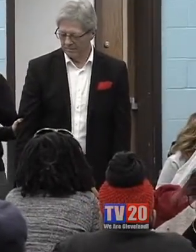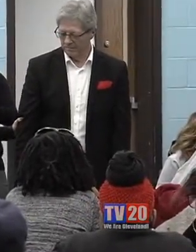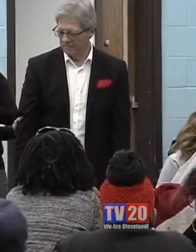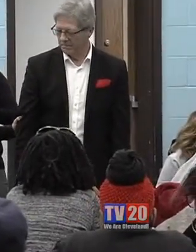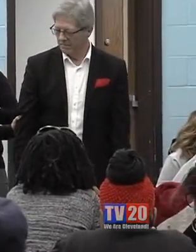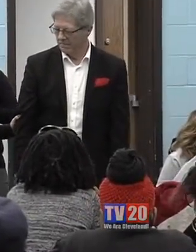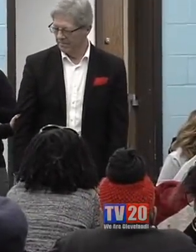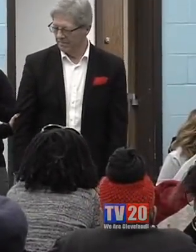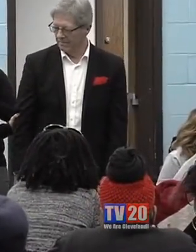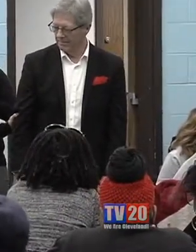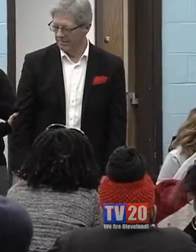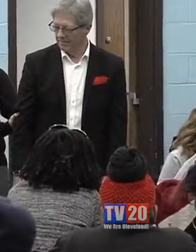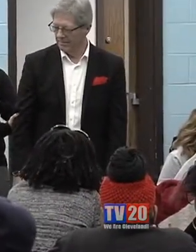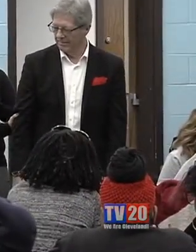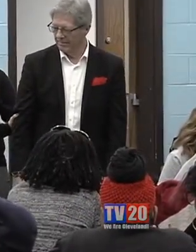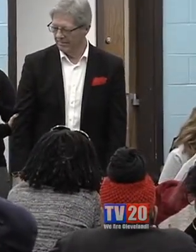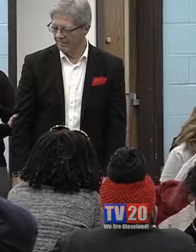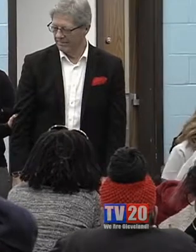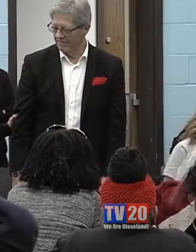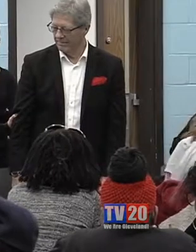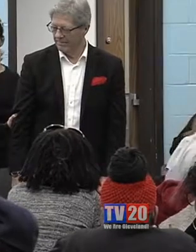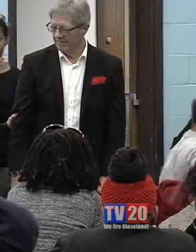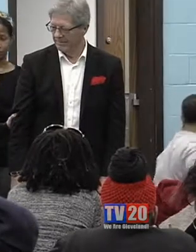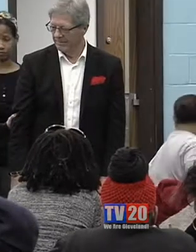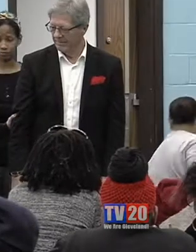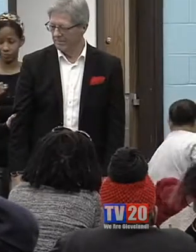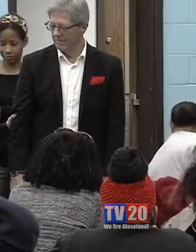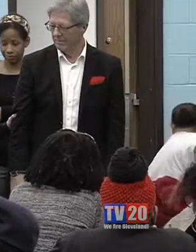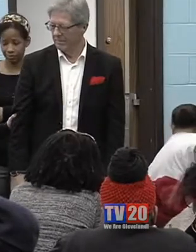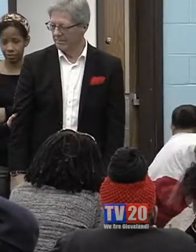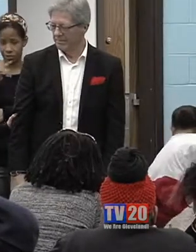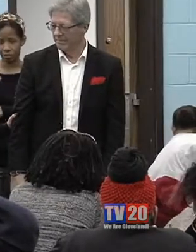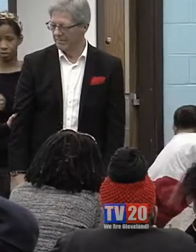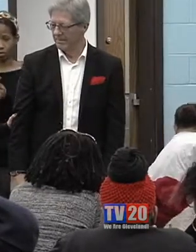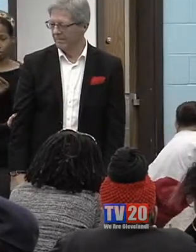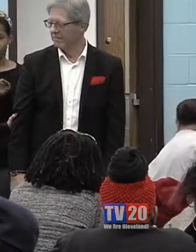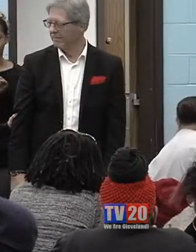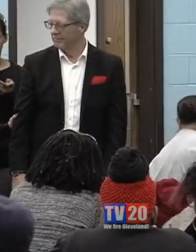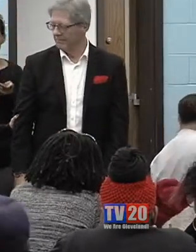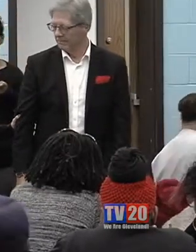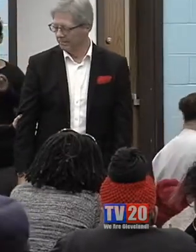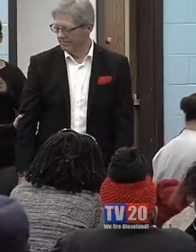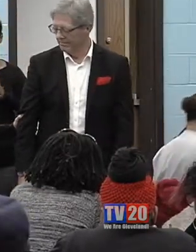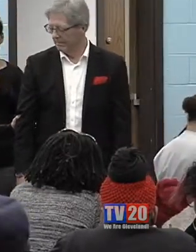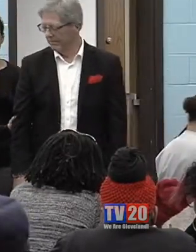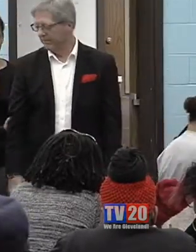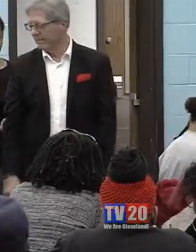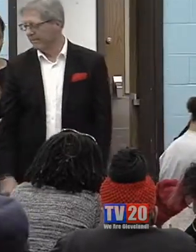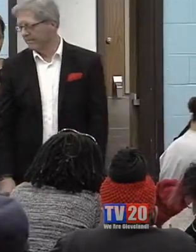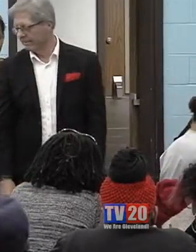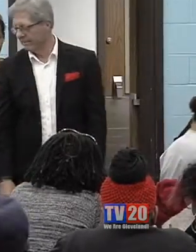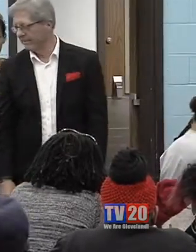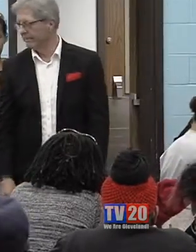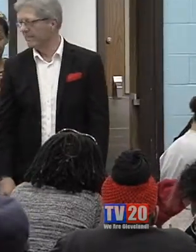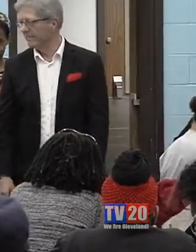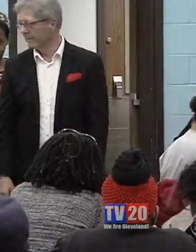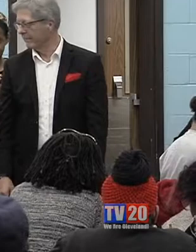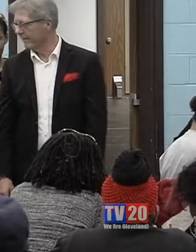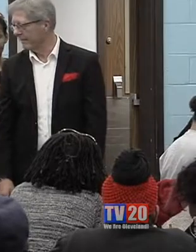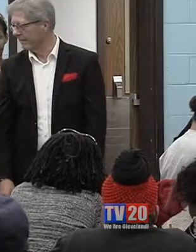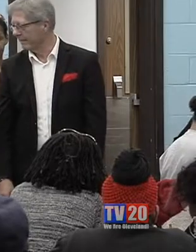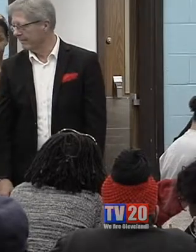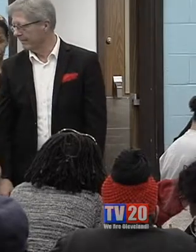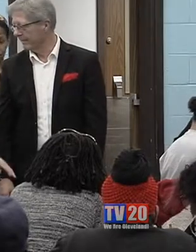this is so that we're, from his elbow to my elbow, we're in the perfect space so that if he stops, I'll